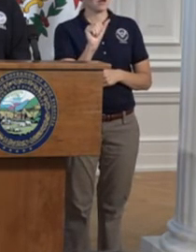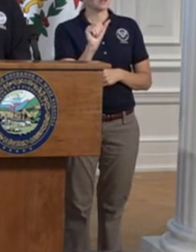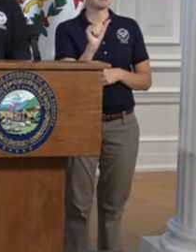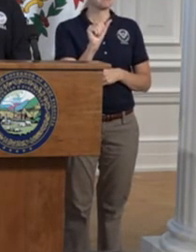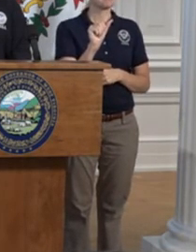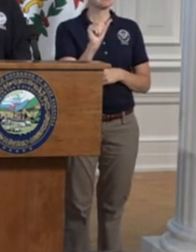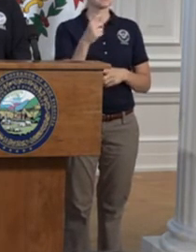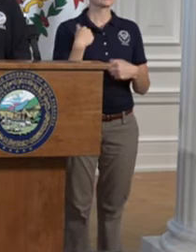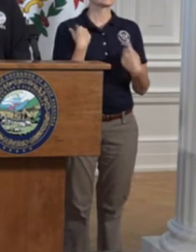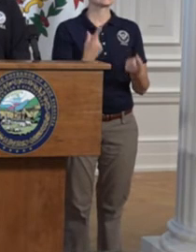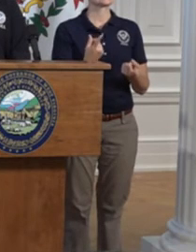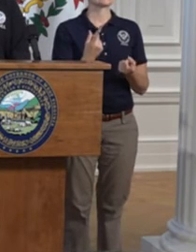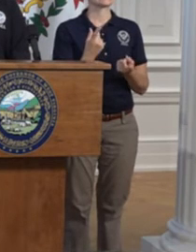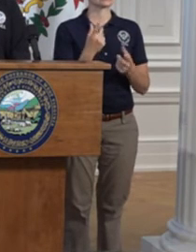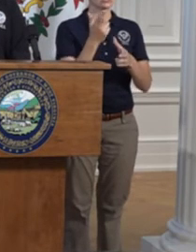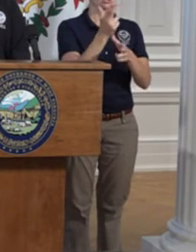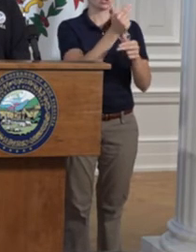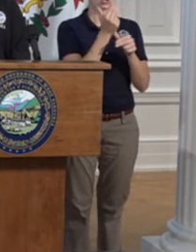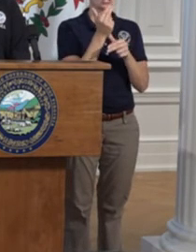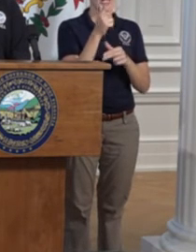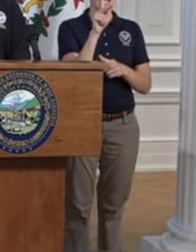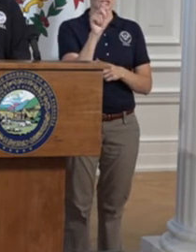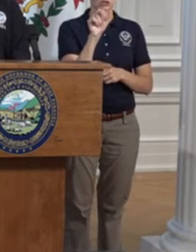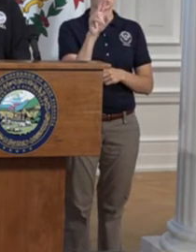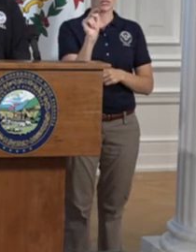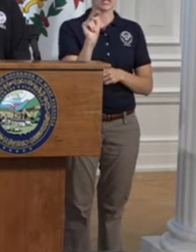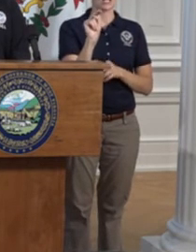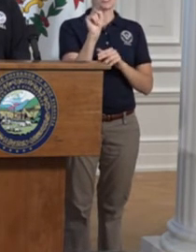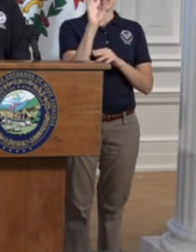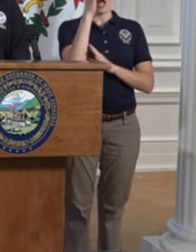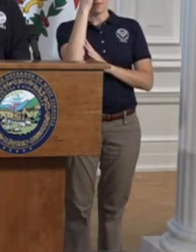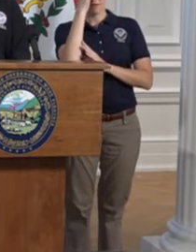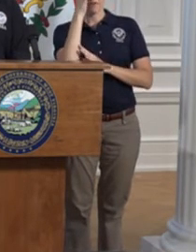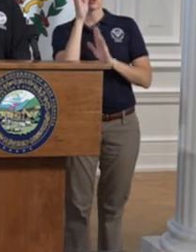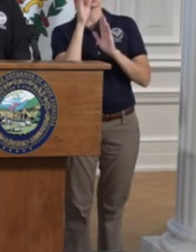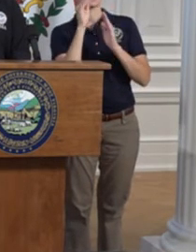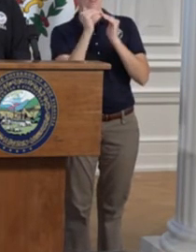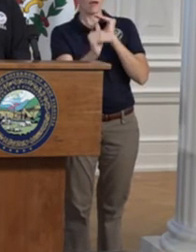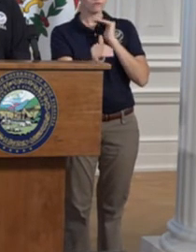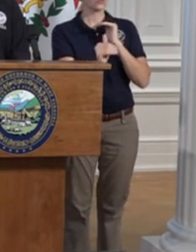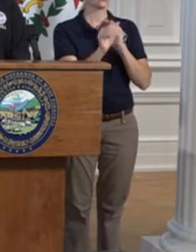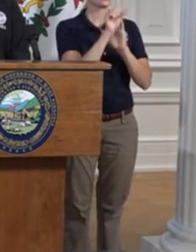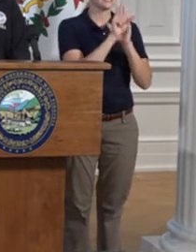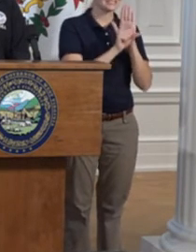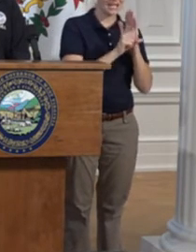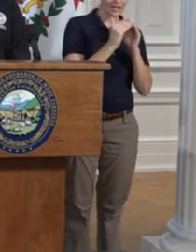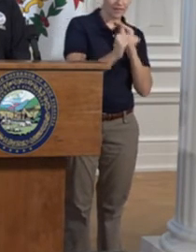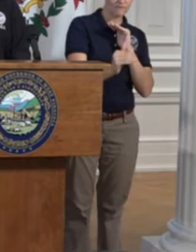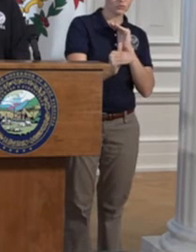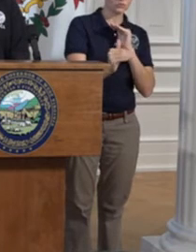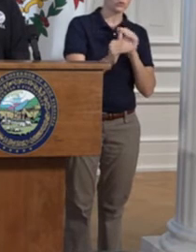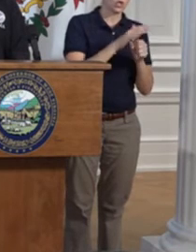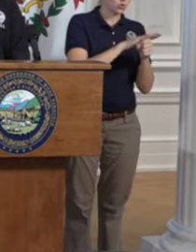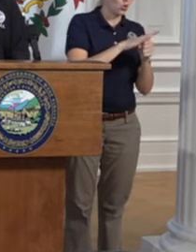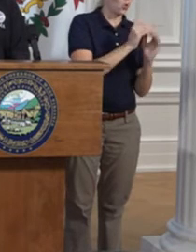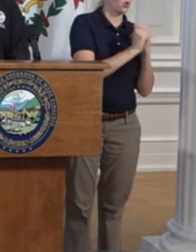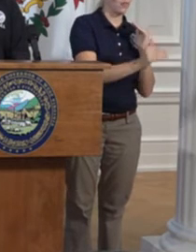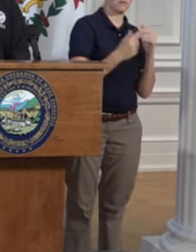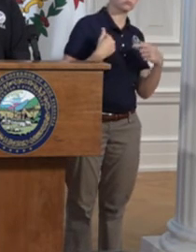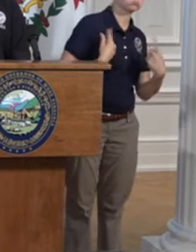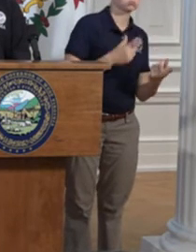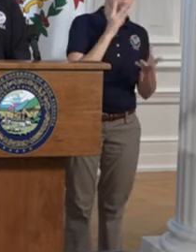since Katrina at the federal level and the state level before that and the local level for many years before that. This